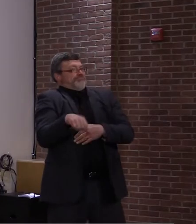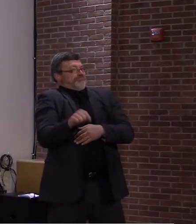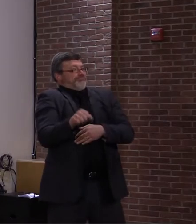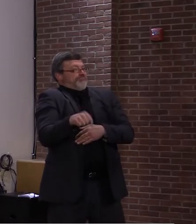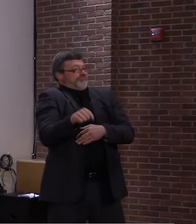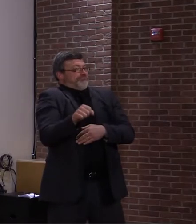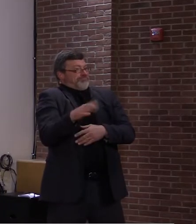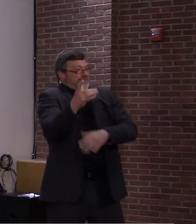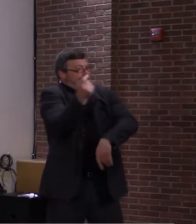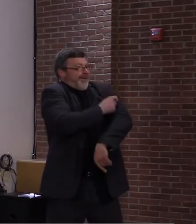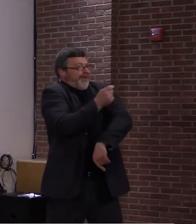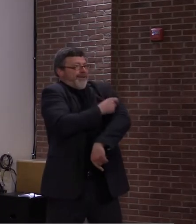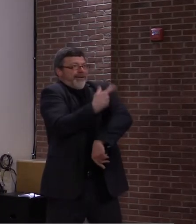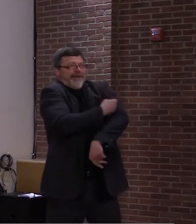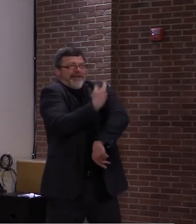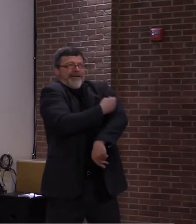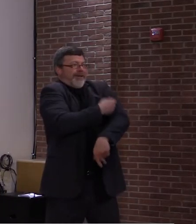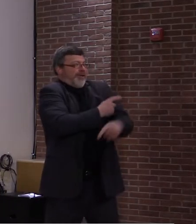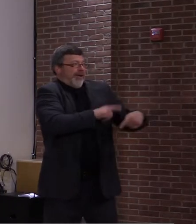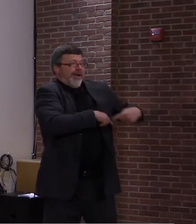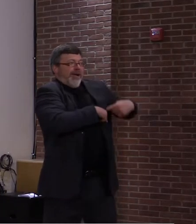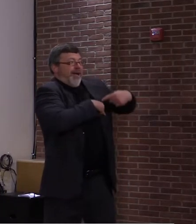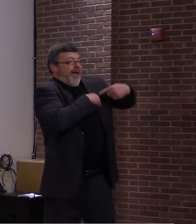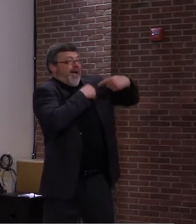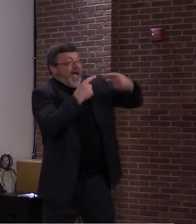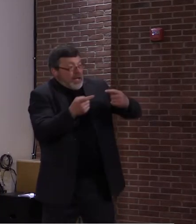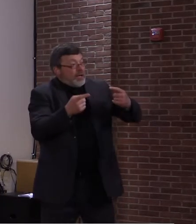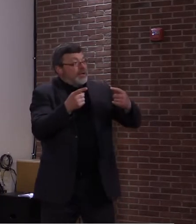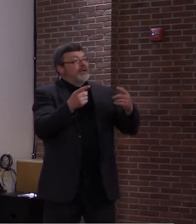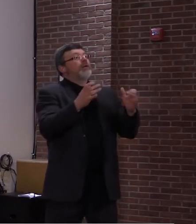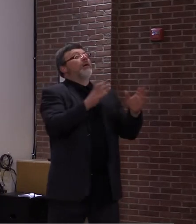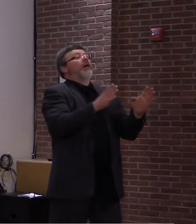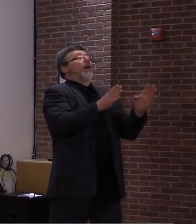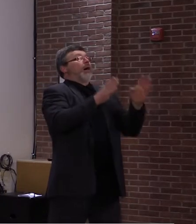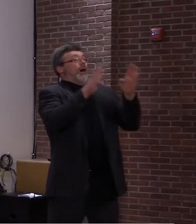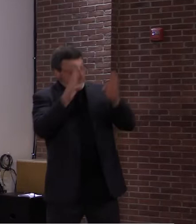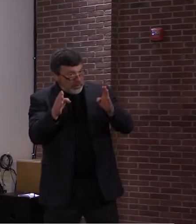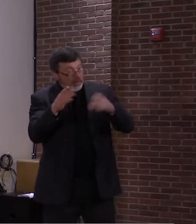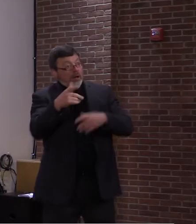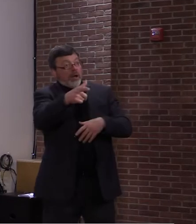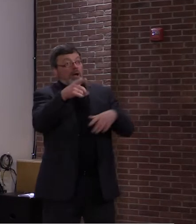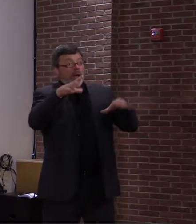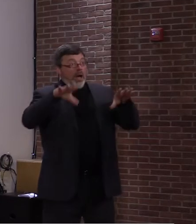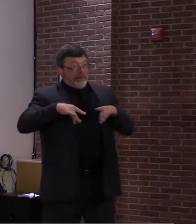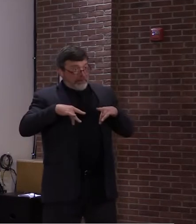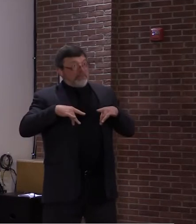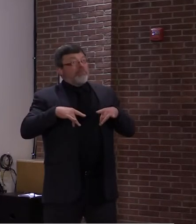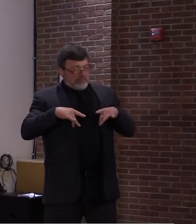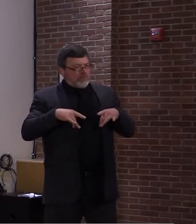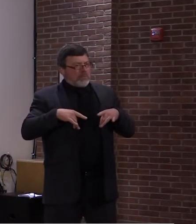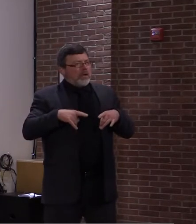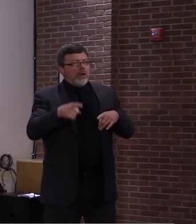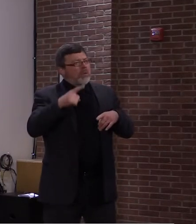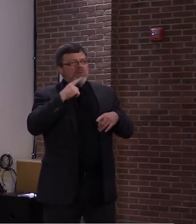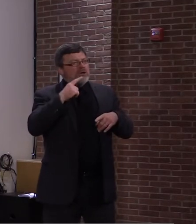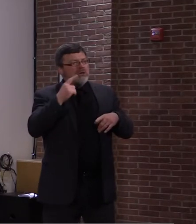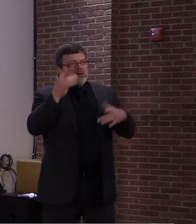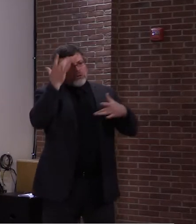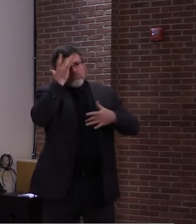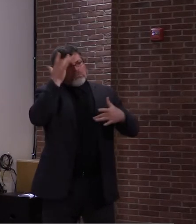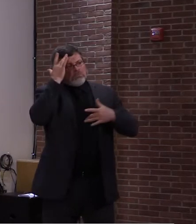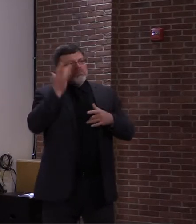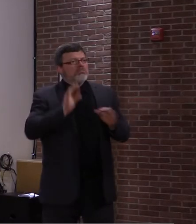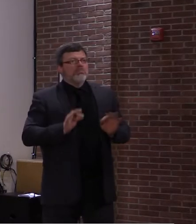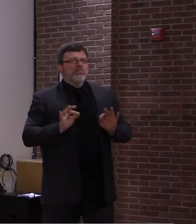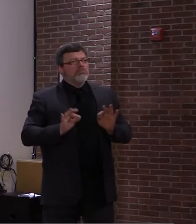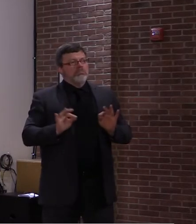that illness from this version of the virus is typically milder for most. However, we know BA2 is